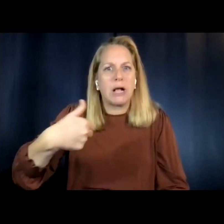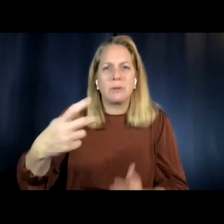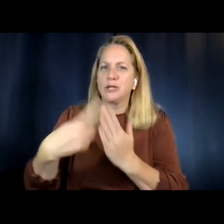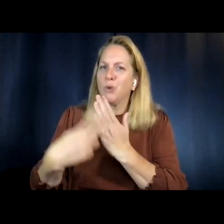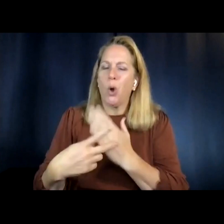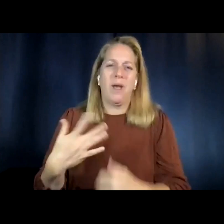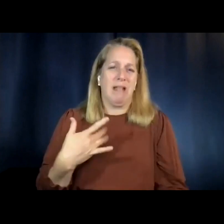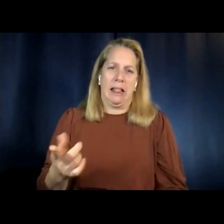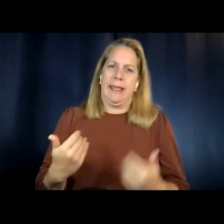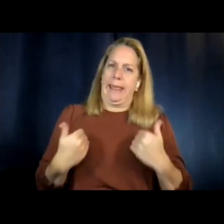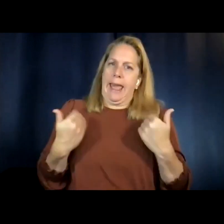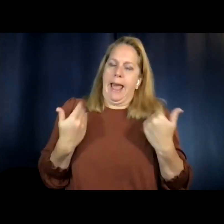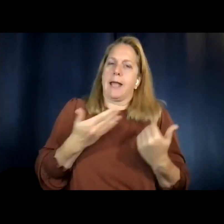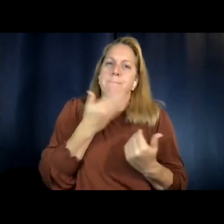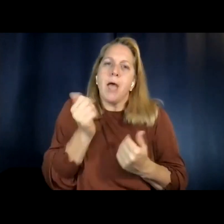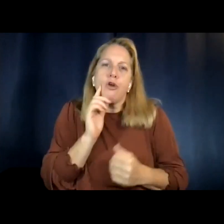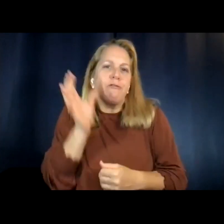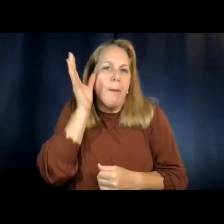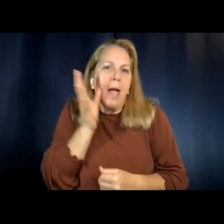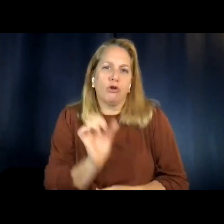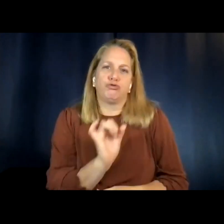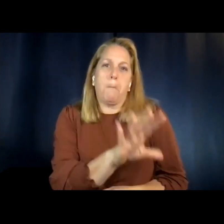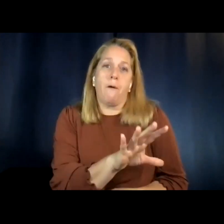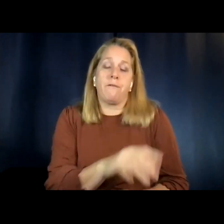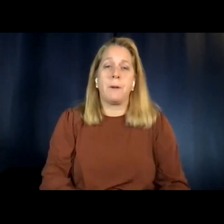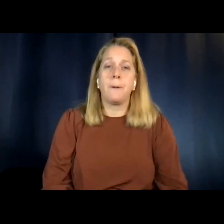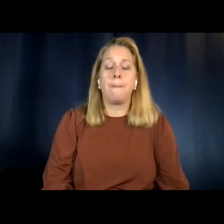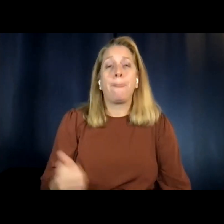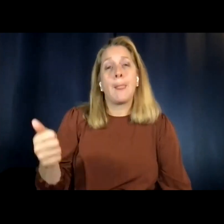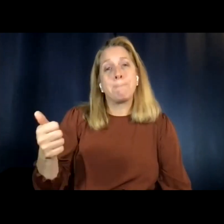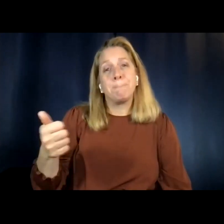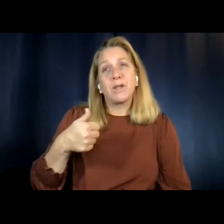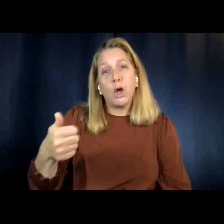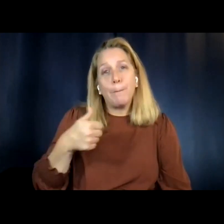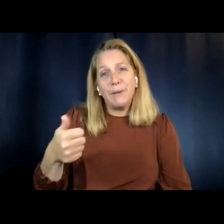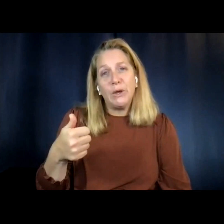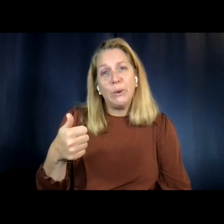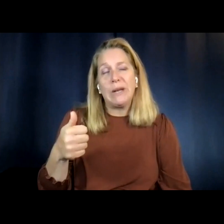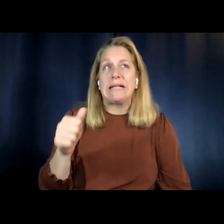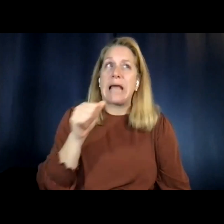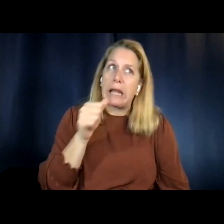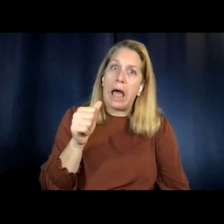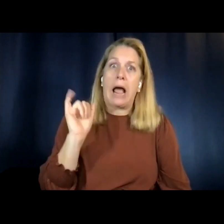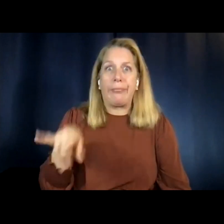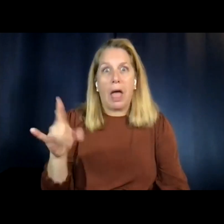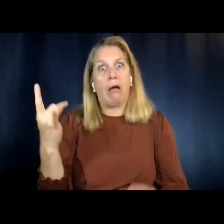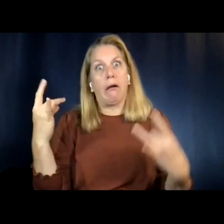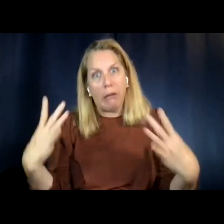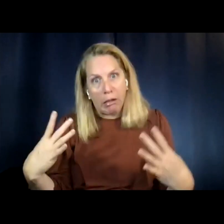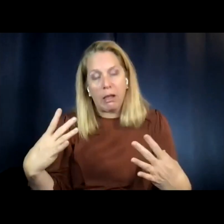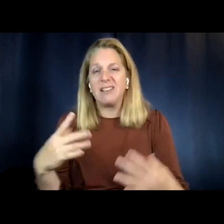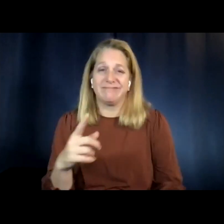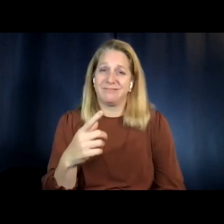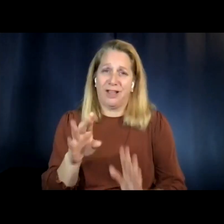she's so young to drive her ourselves. The commute is not as dreadful as you feel it might be. It's literally 30